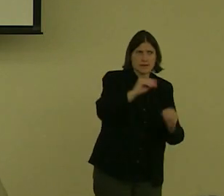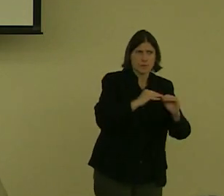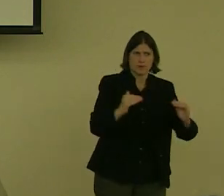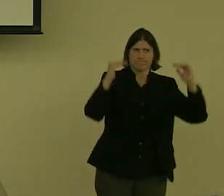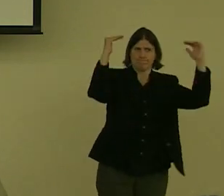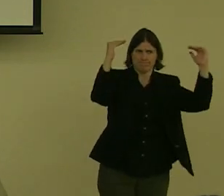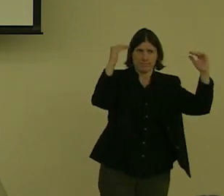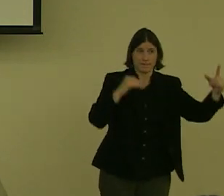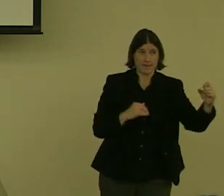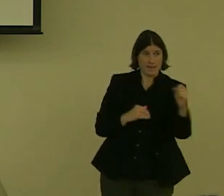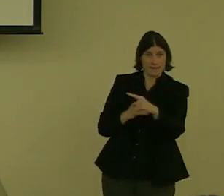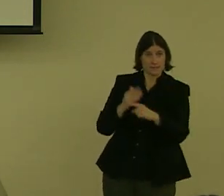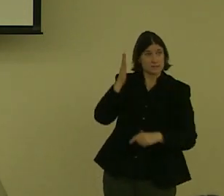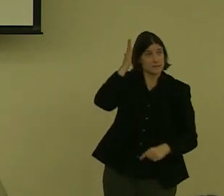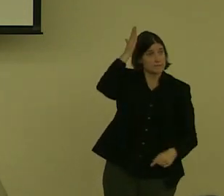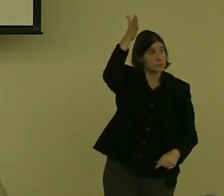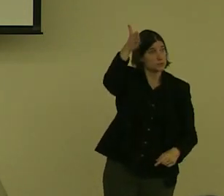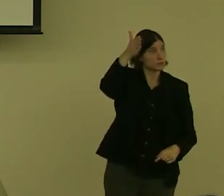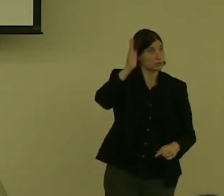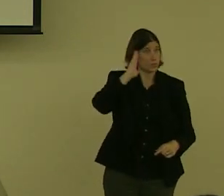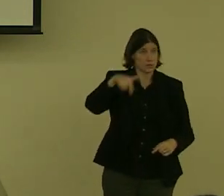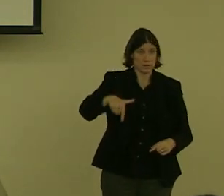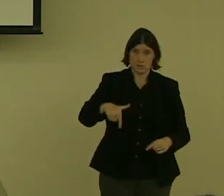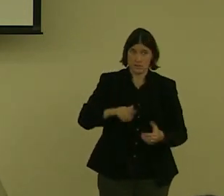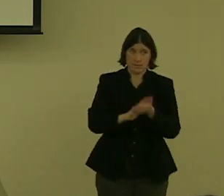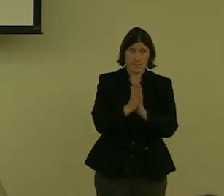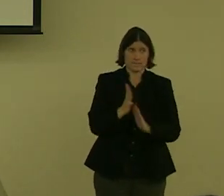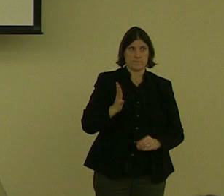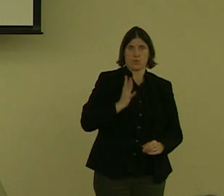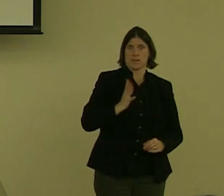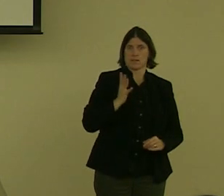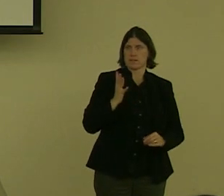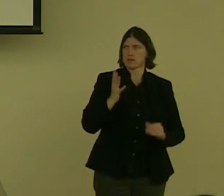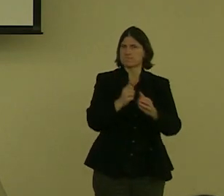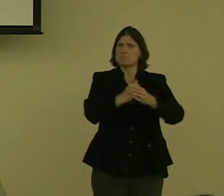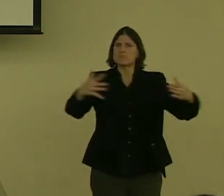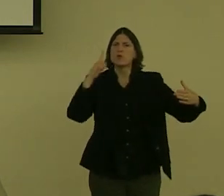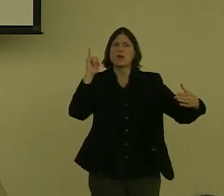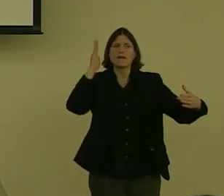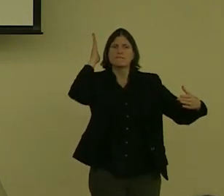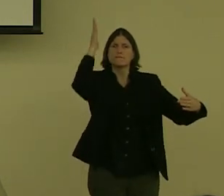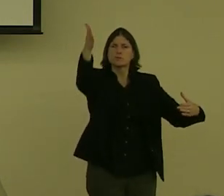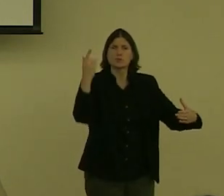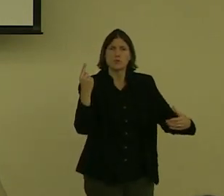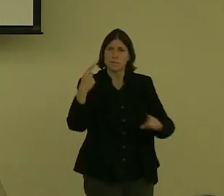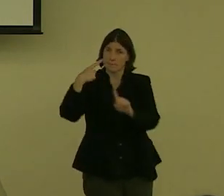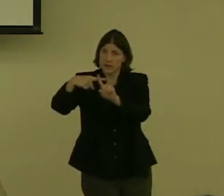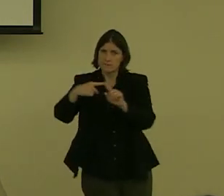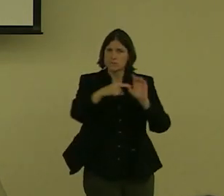might comics studies lose some of what it has right now in terms of being a multidisciplinary, radical kind of rigorous practice?